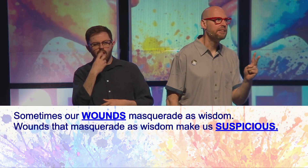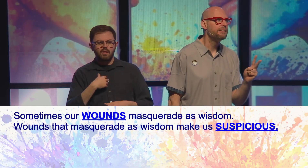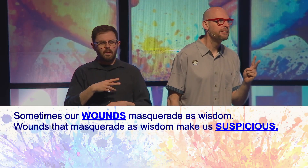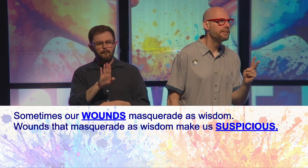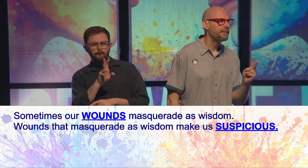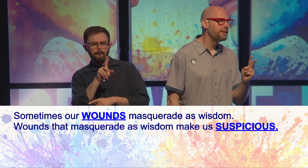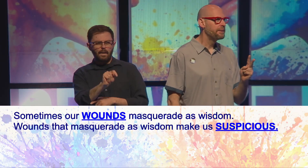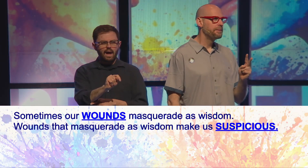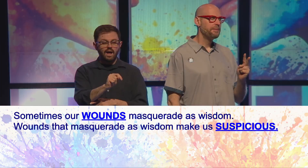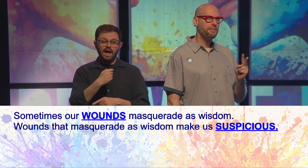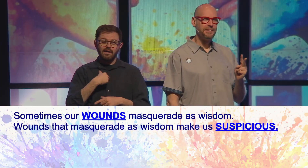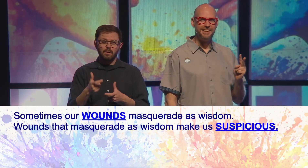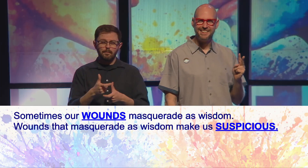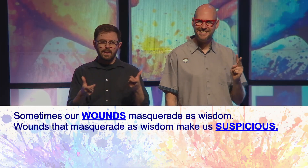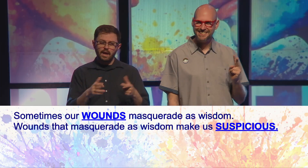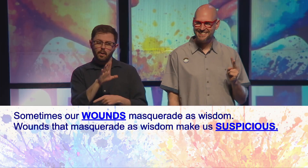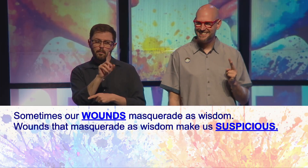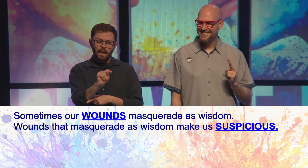Ryan.